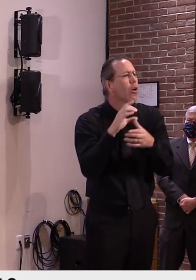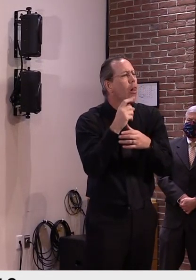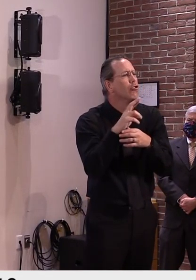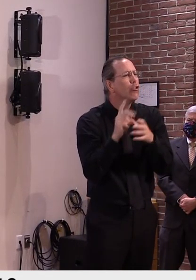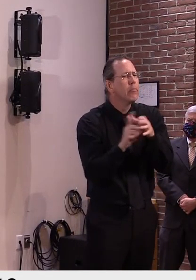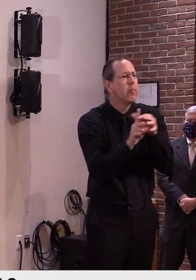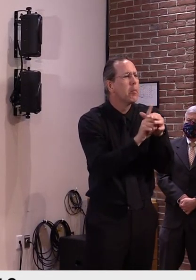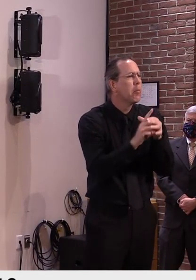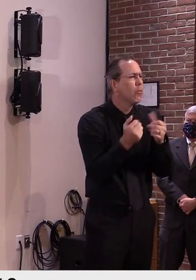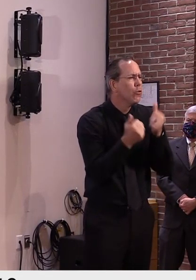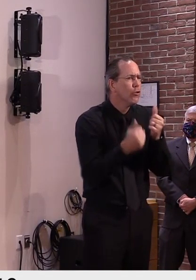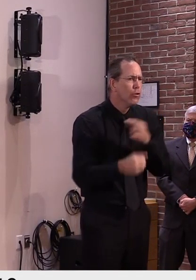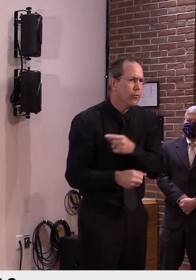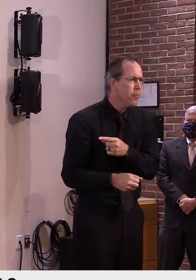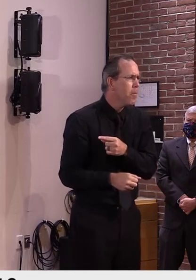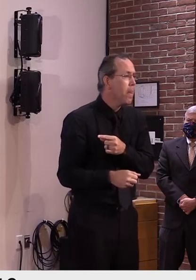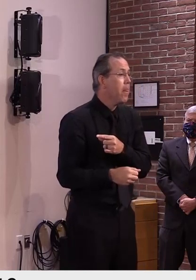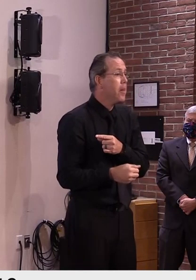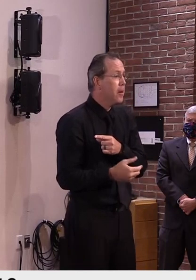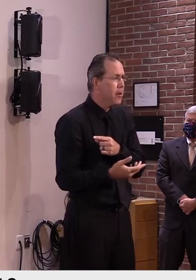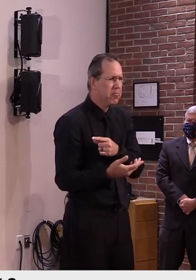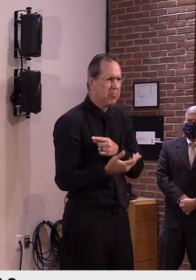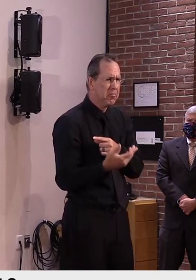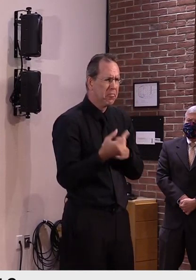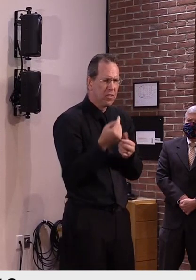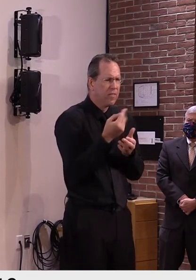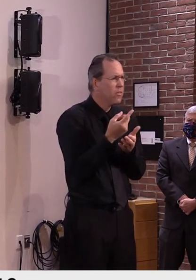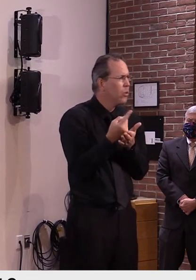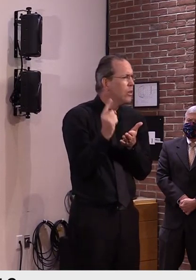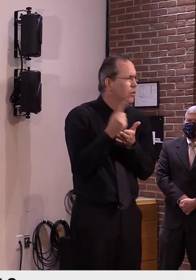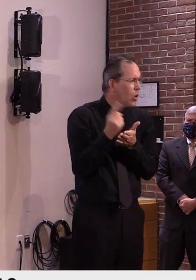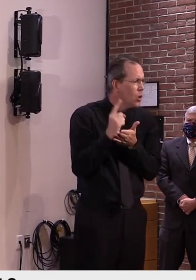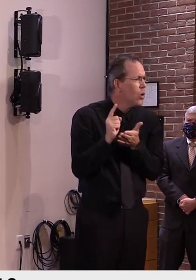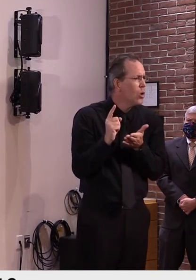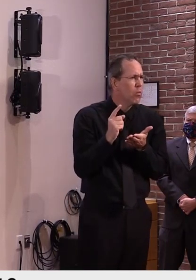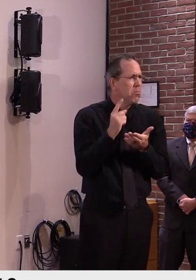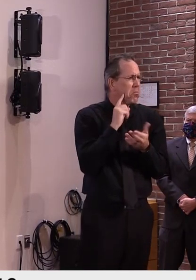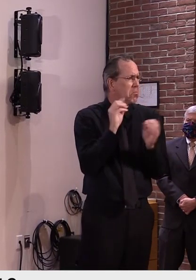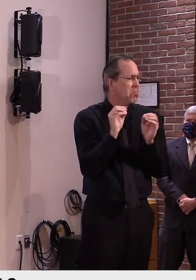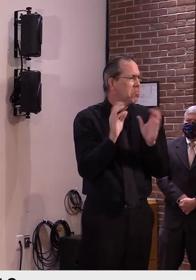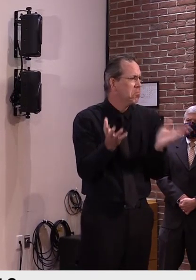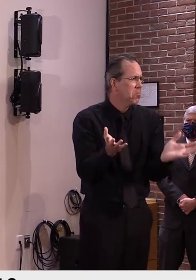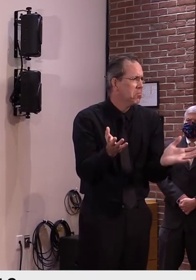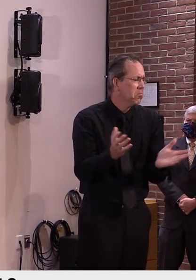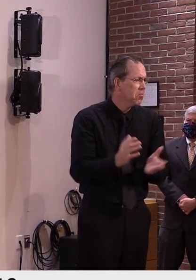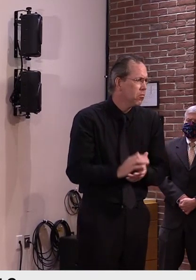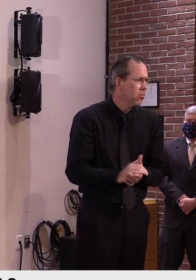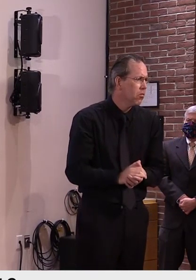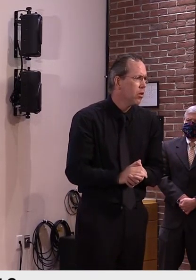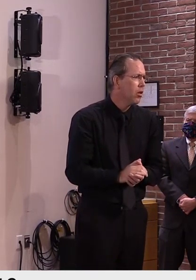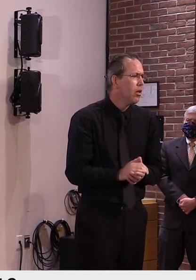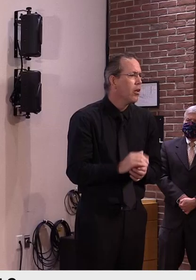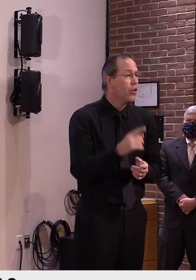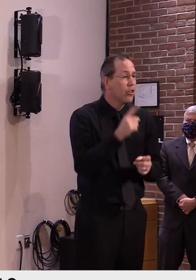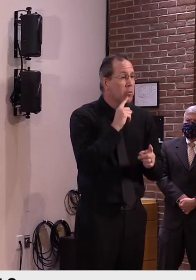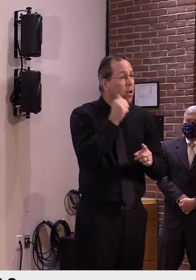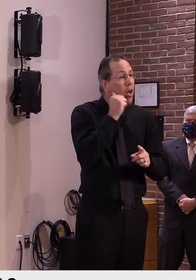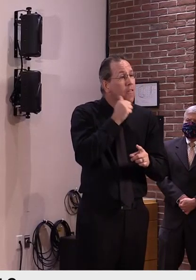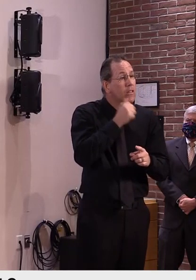So I you're probably looking at where the cases are coming from on a daily basis,